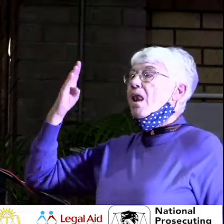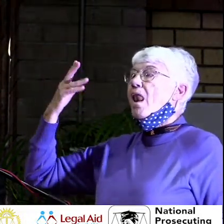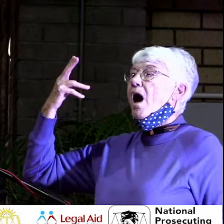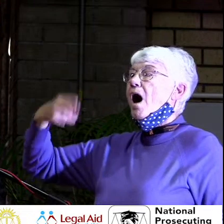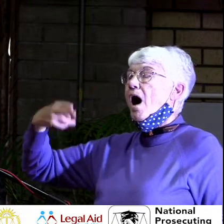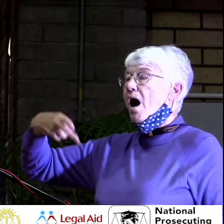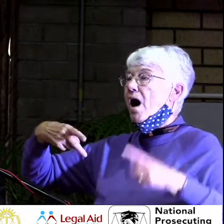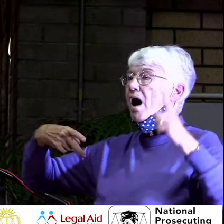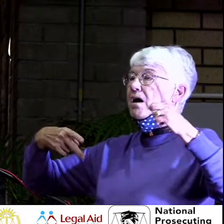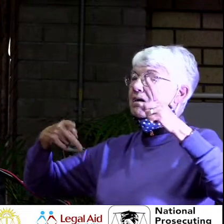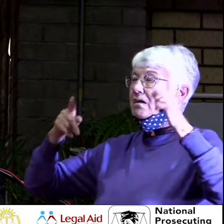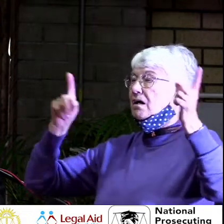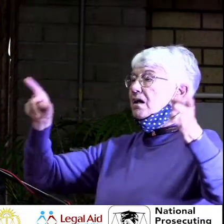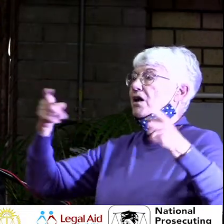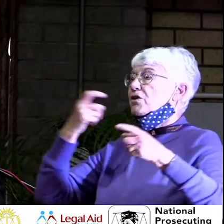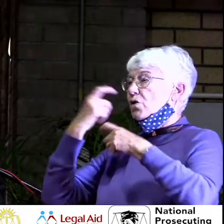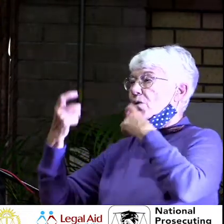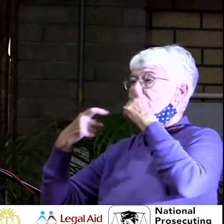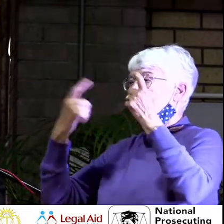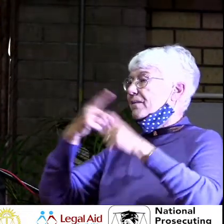at that.